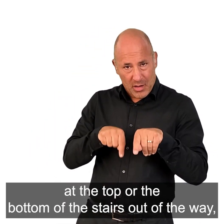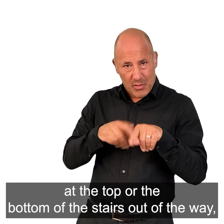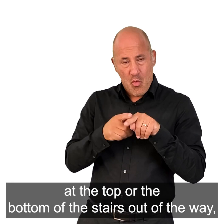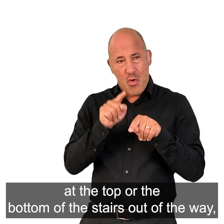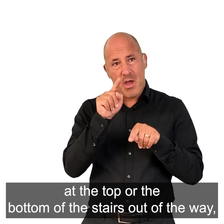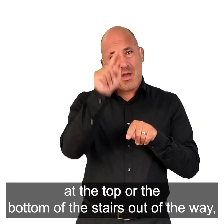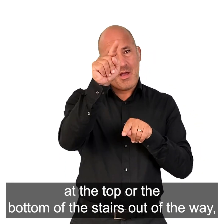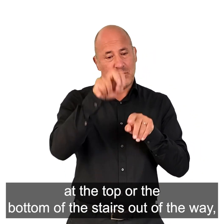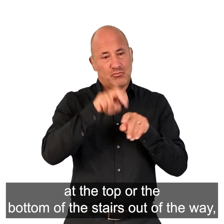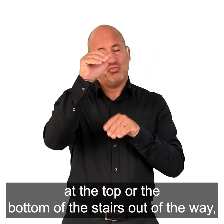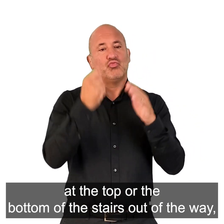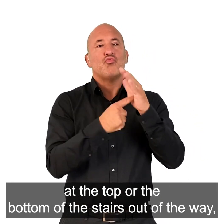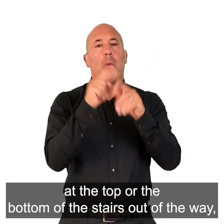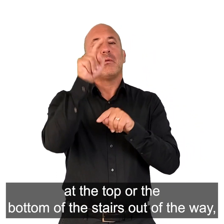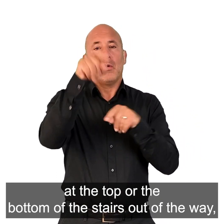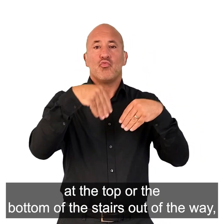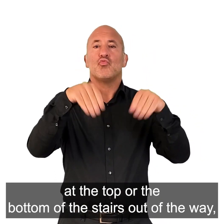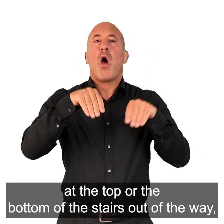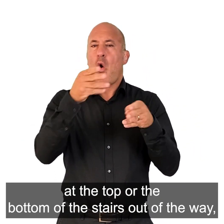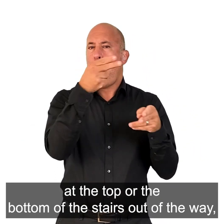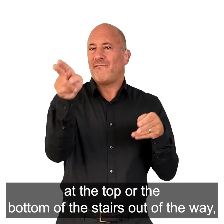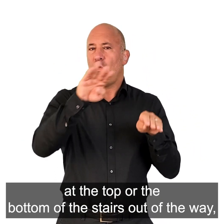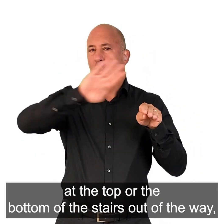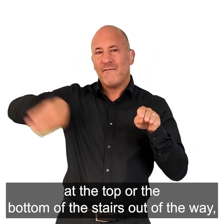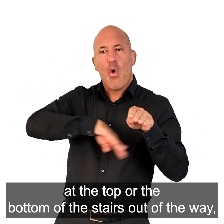top or the bottom of the stairs out of the way,